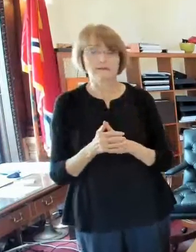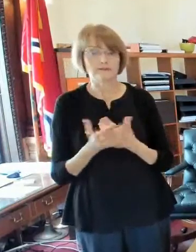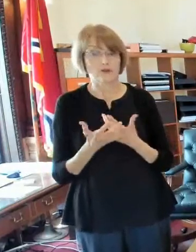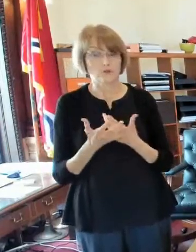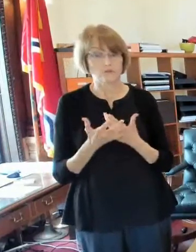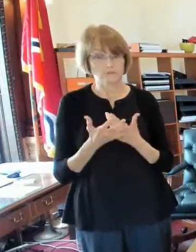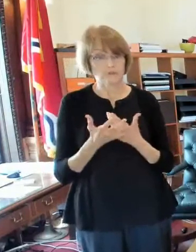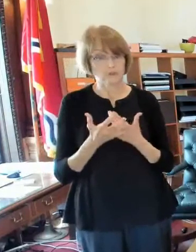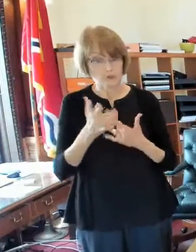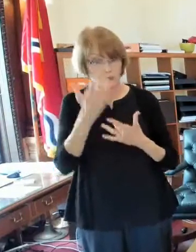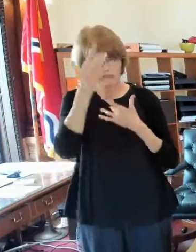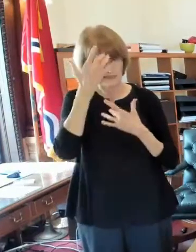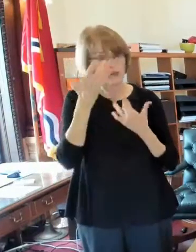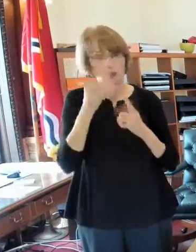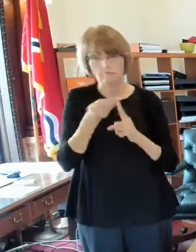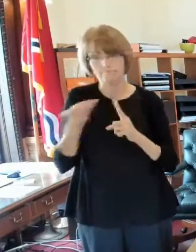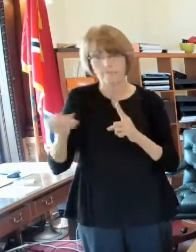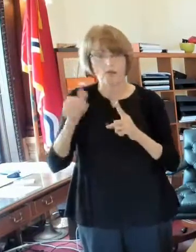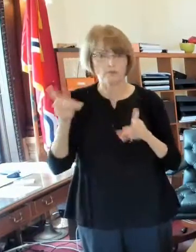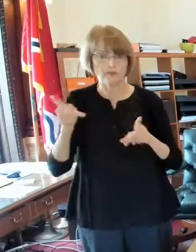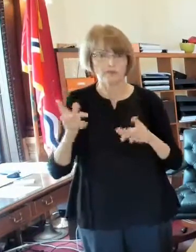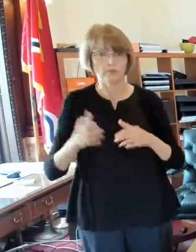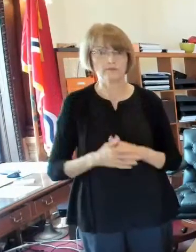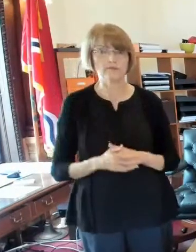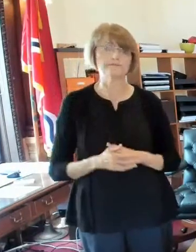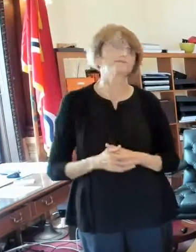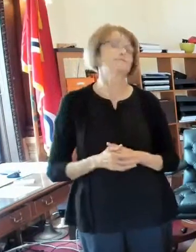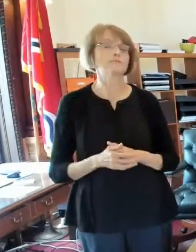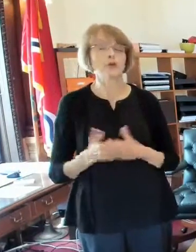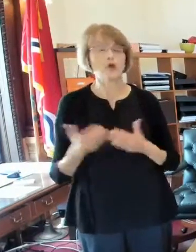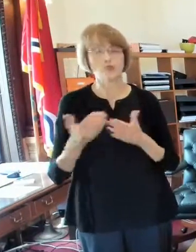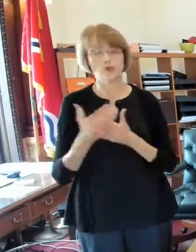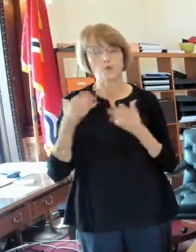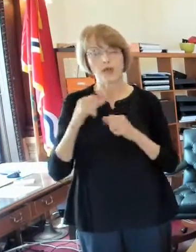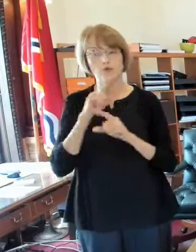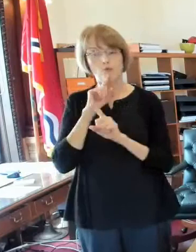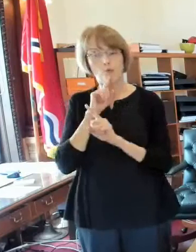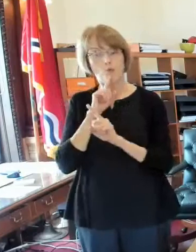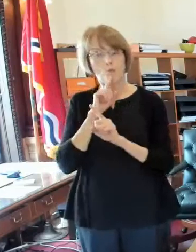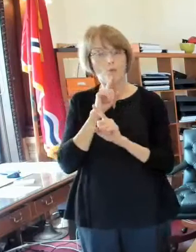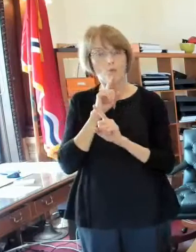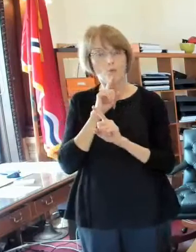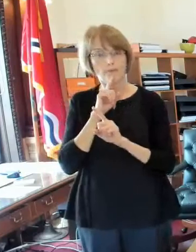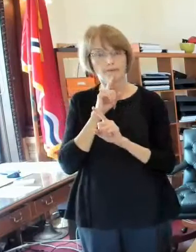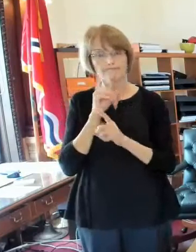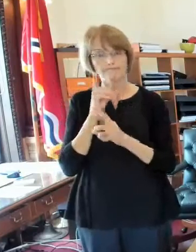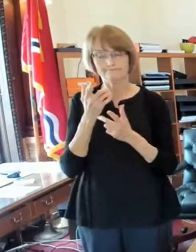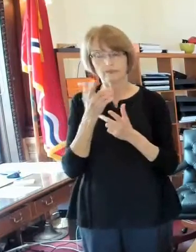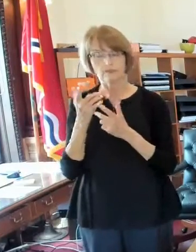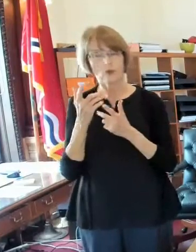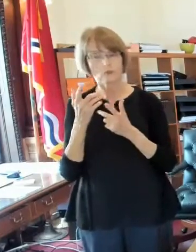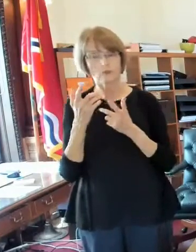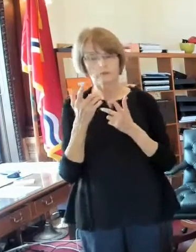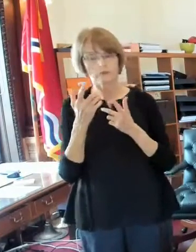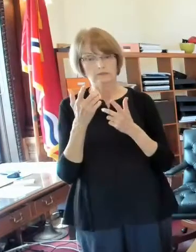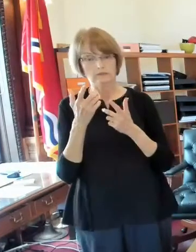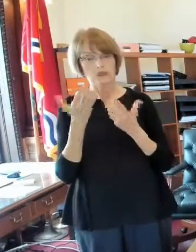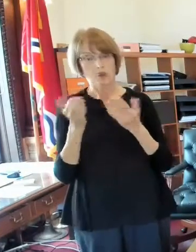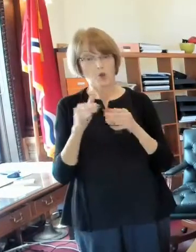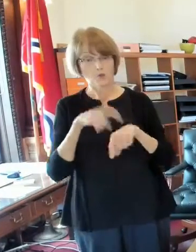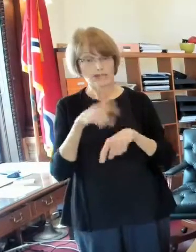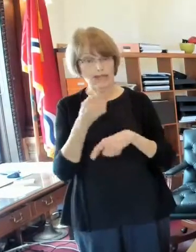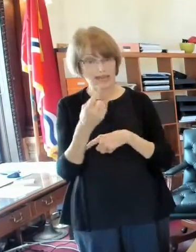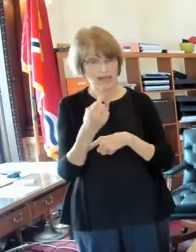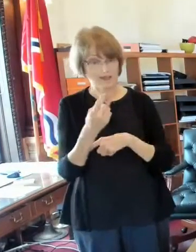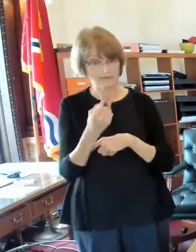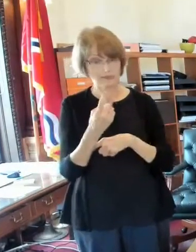infect anybody else. Does the new health order apply, the restrictions on the hours, does that apply to places